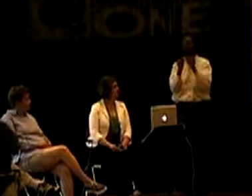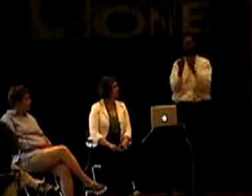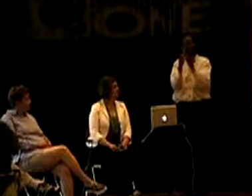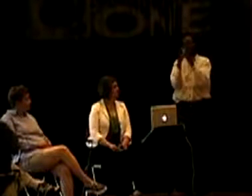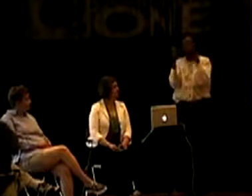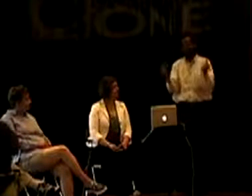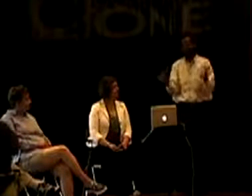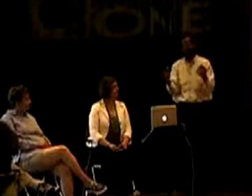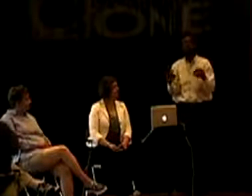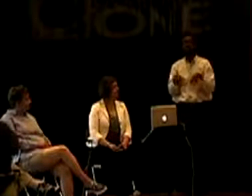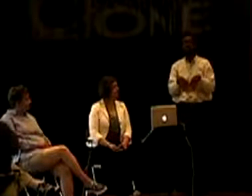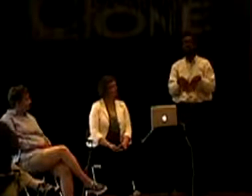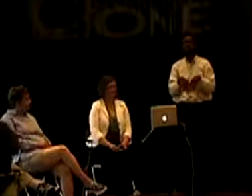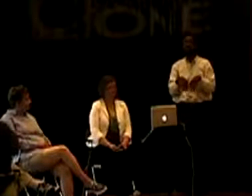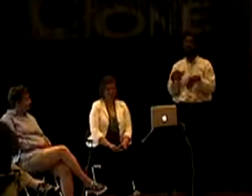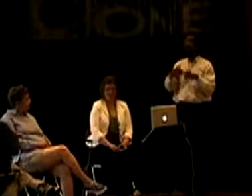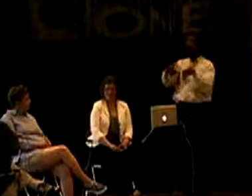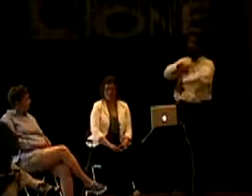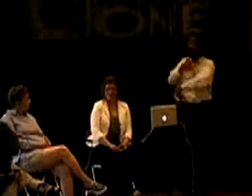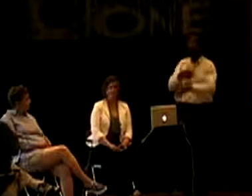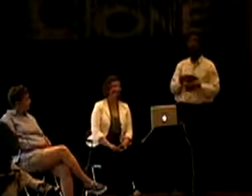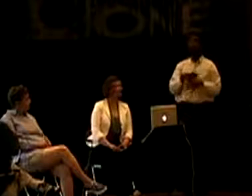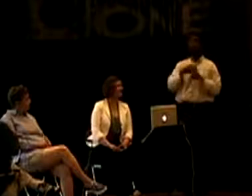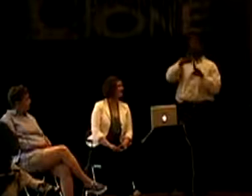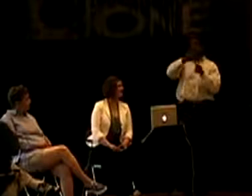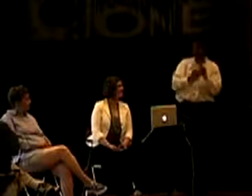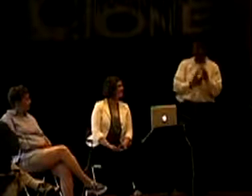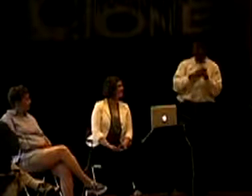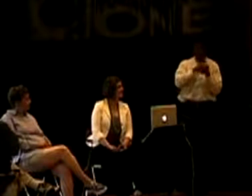draft, 3 months, but it was bad. It was very, very bad. And then another